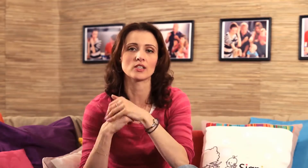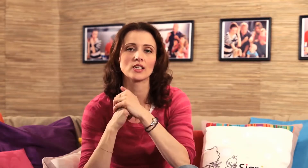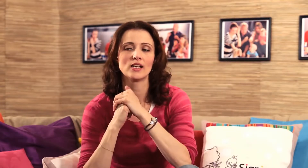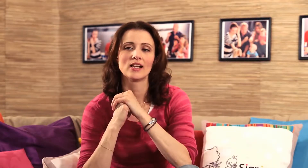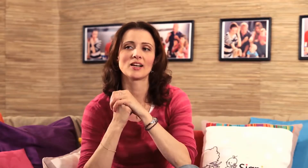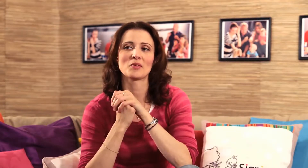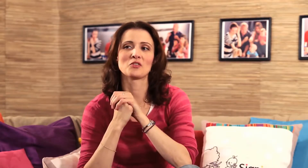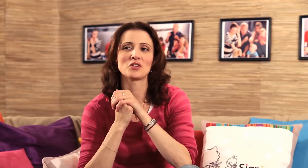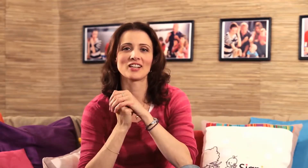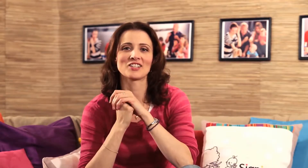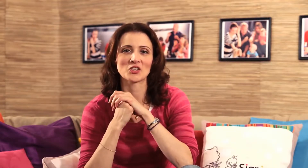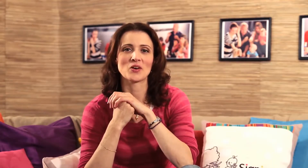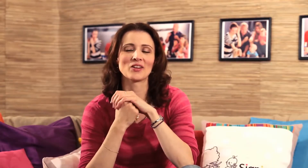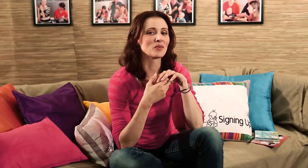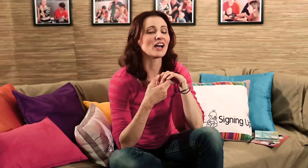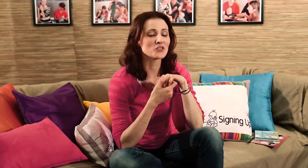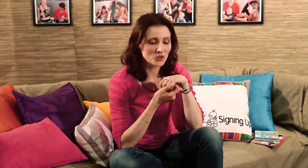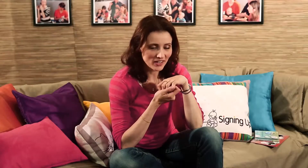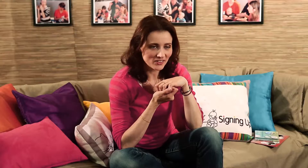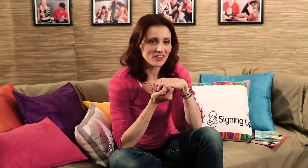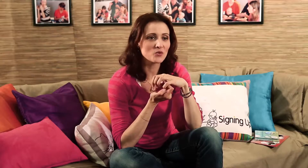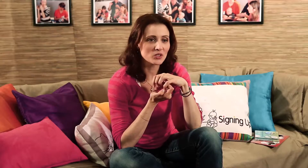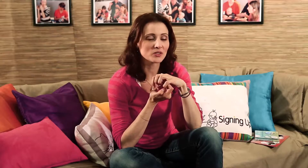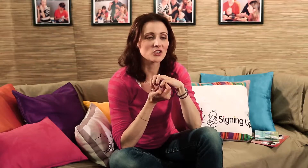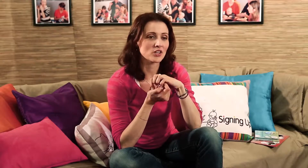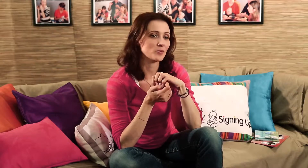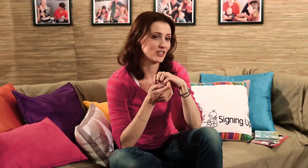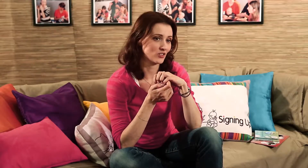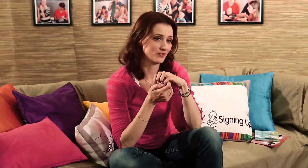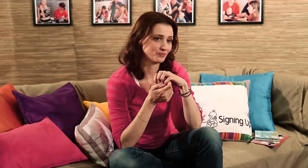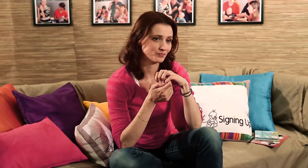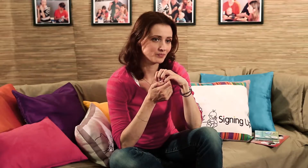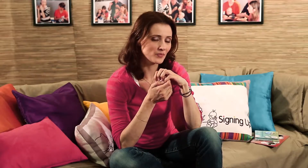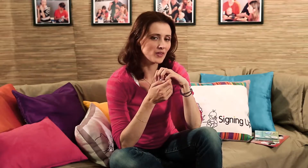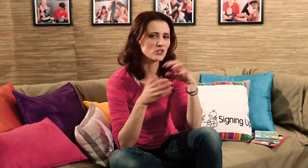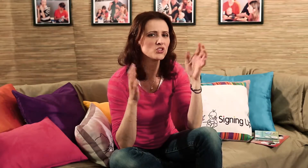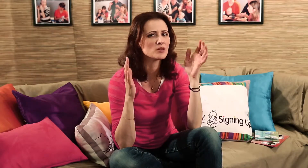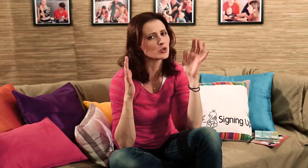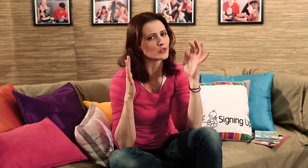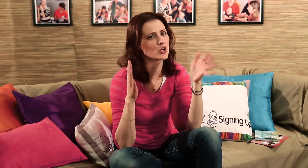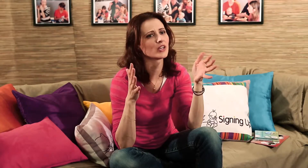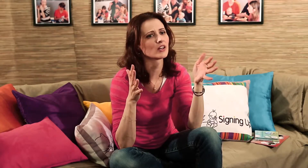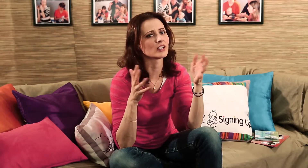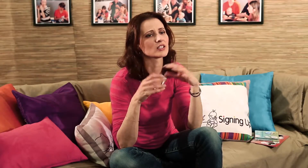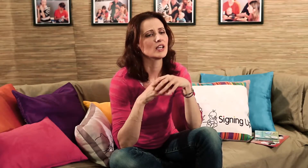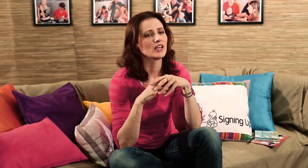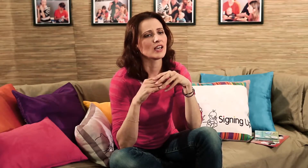it. It can feel like it takes a while. But after a while, they will really start to pay attention. And you see them sort of zoning in on it.